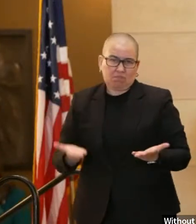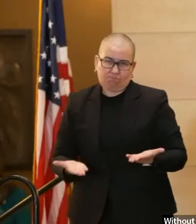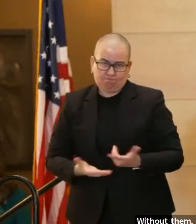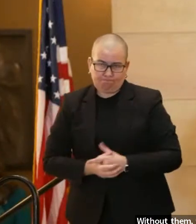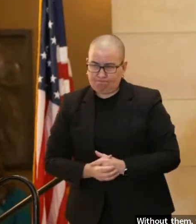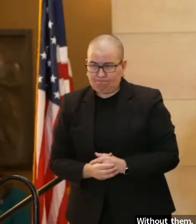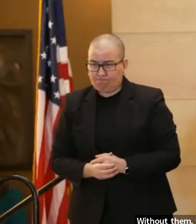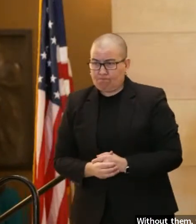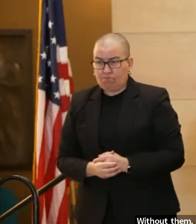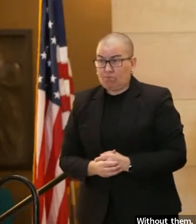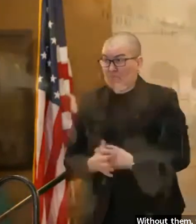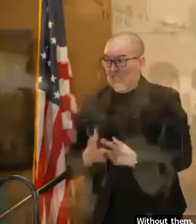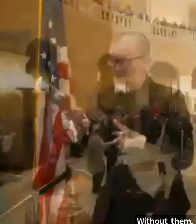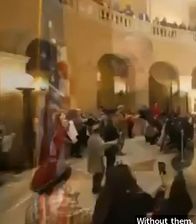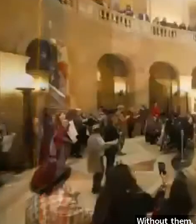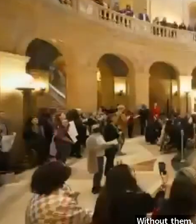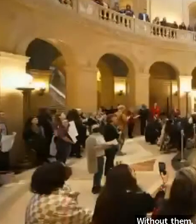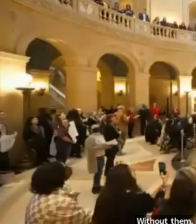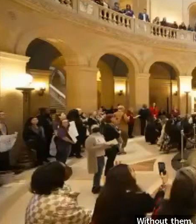are, look around you,